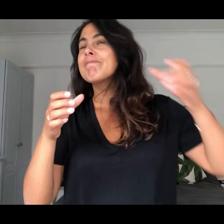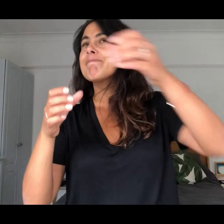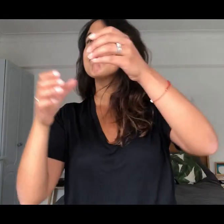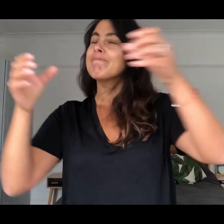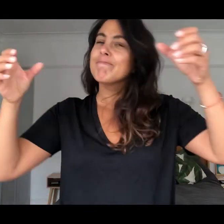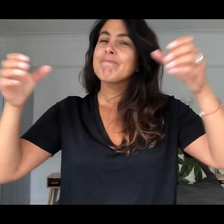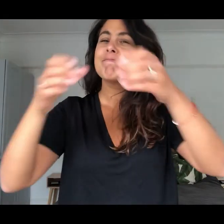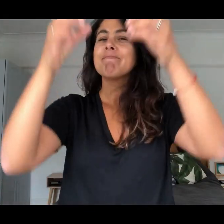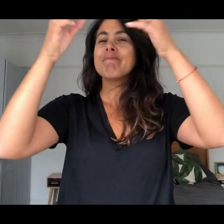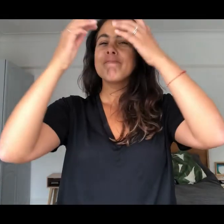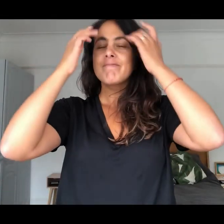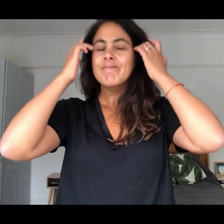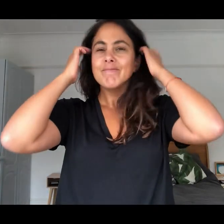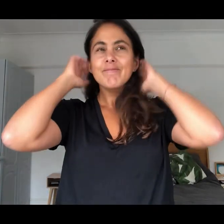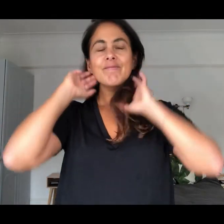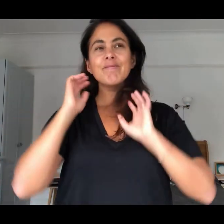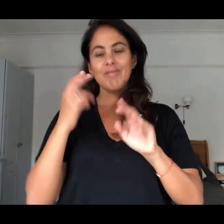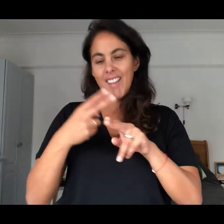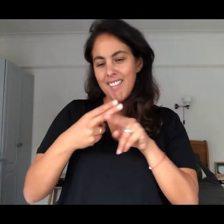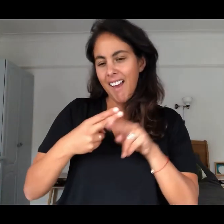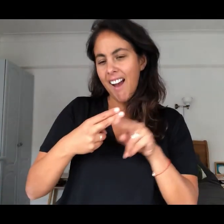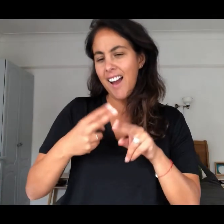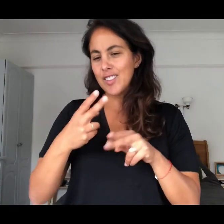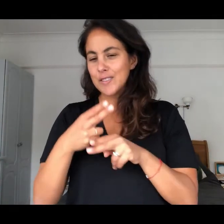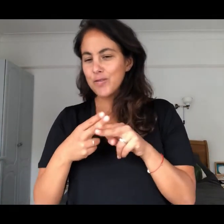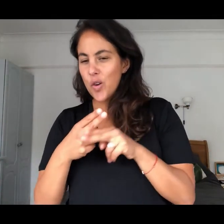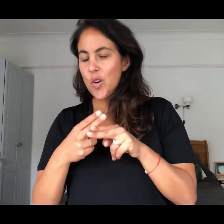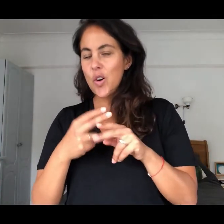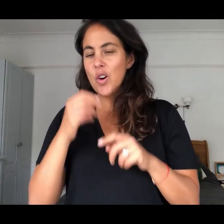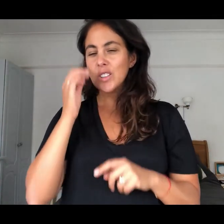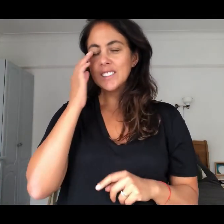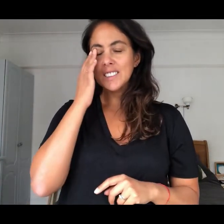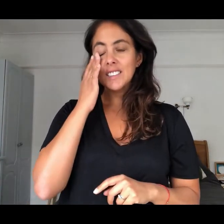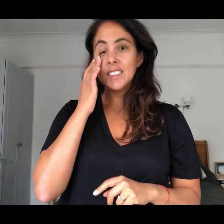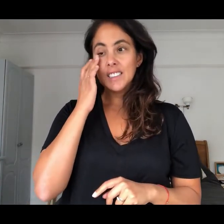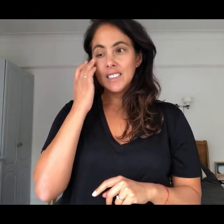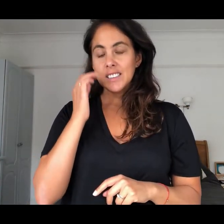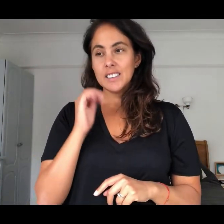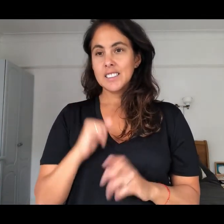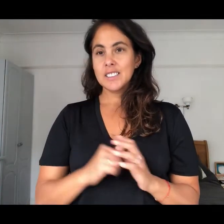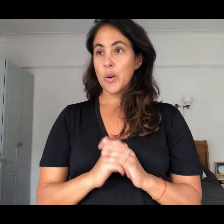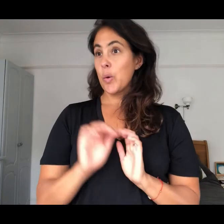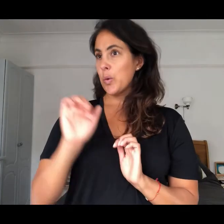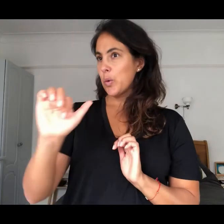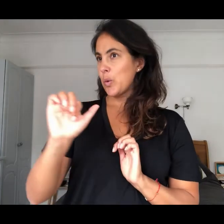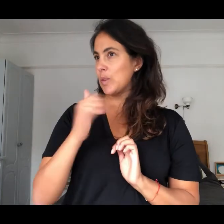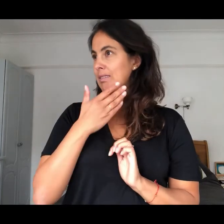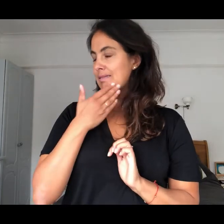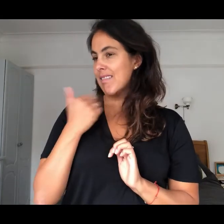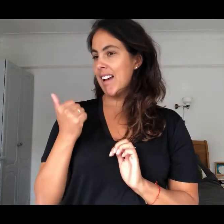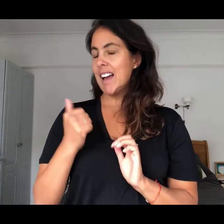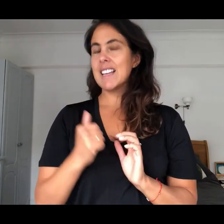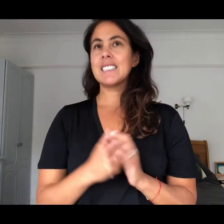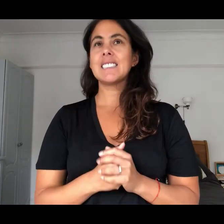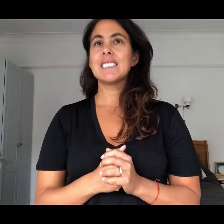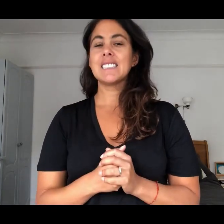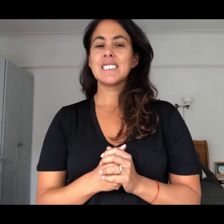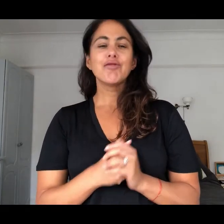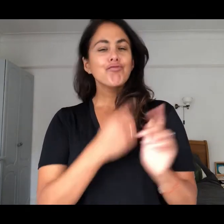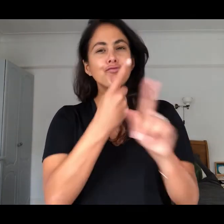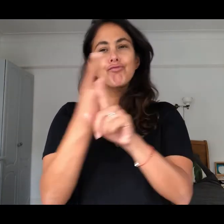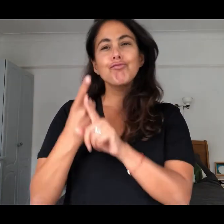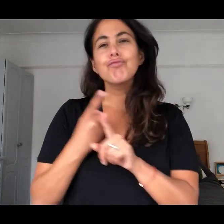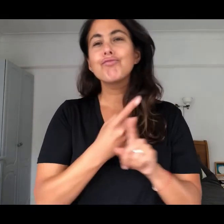The clinking of our glasses, knives and forks. And then, oh, yours